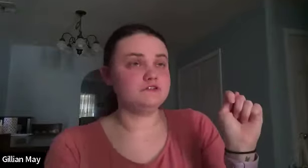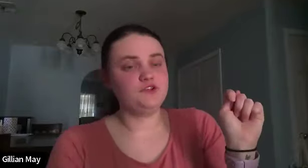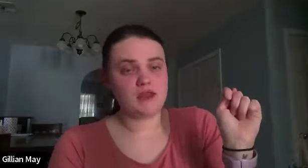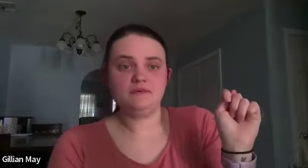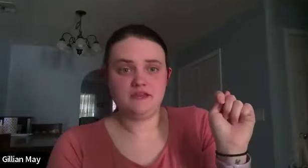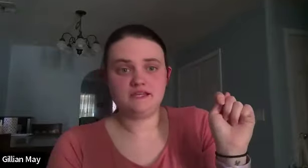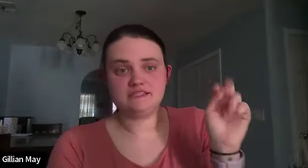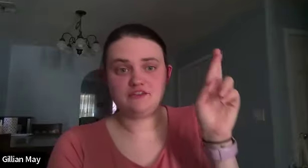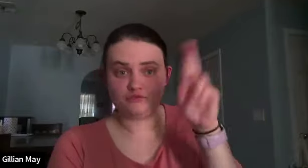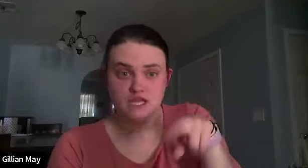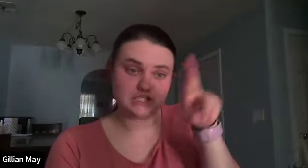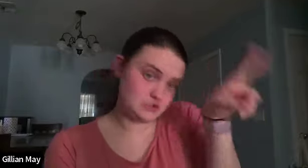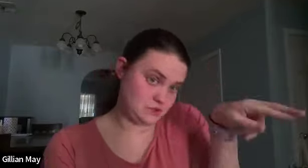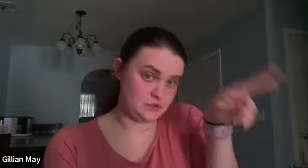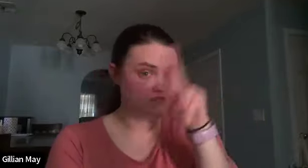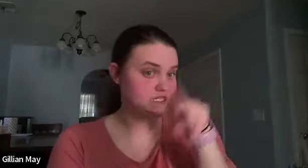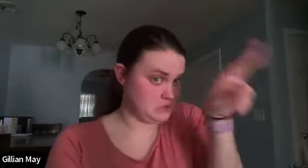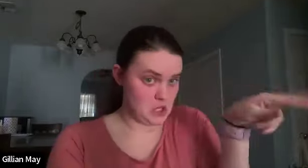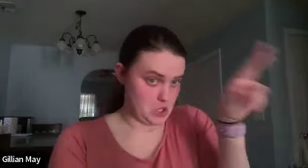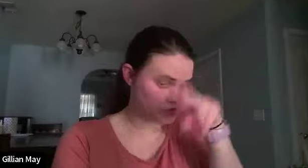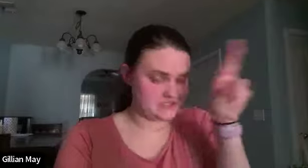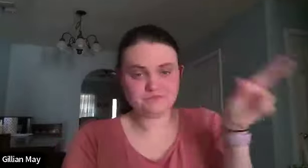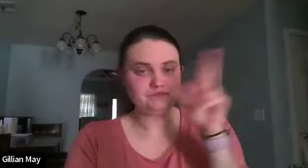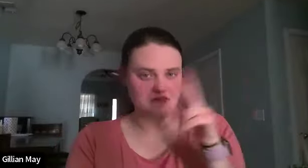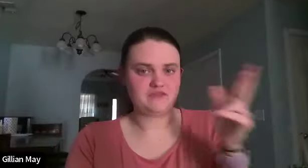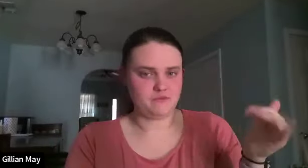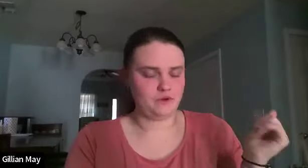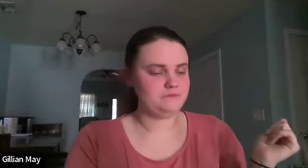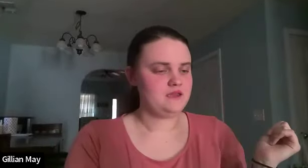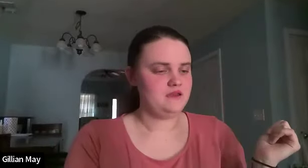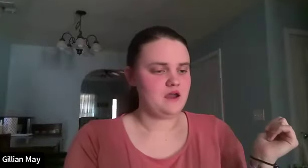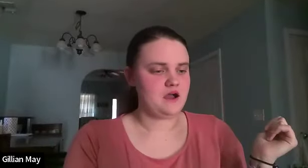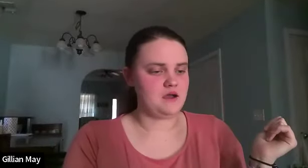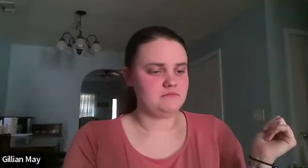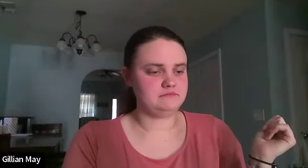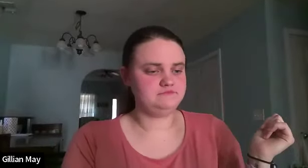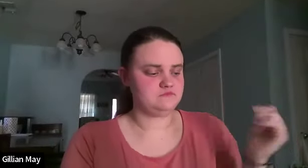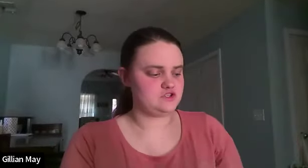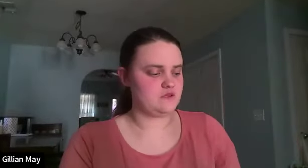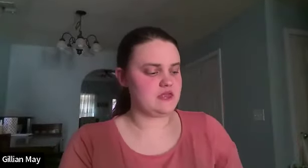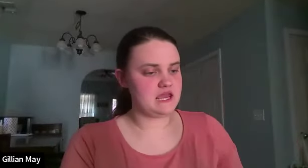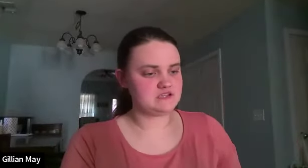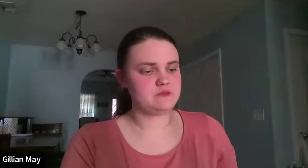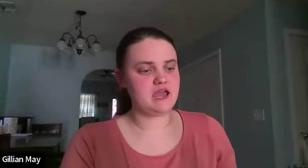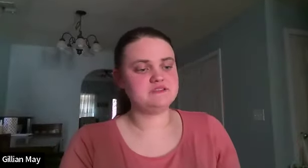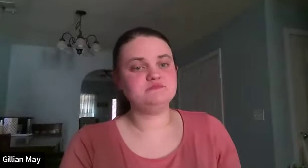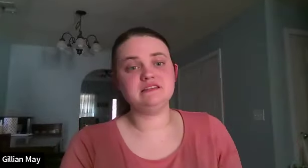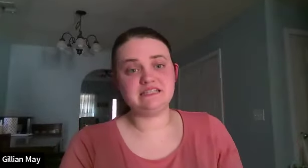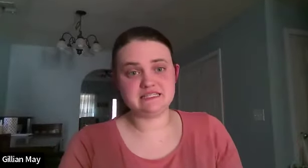if you gotta be fancy, the restroom with the double R's. That one. So then the next one we have is police